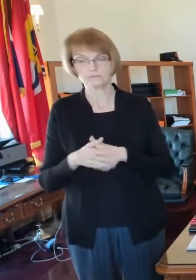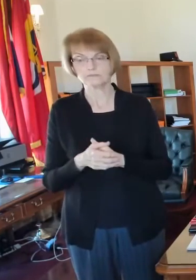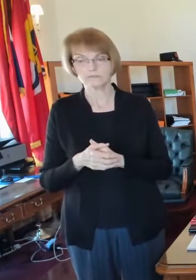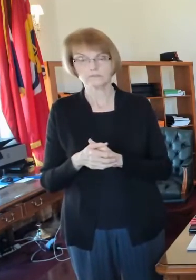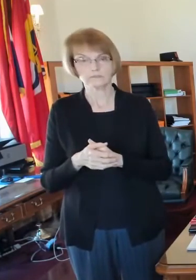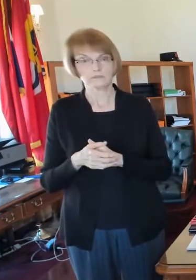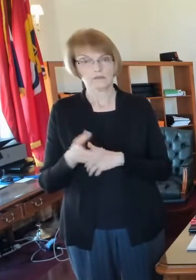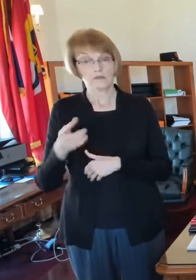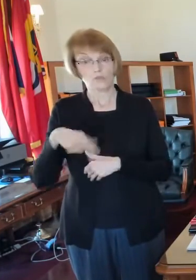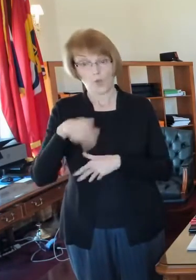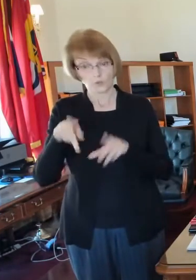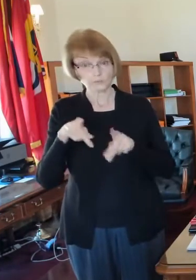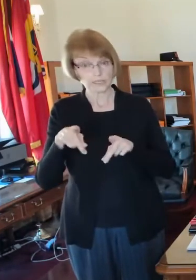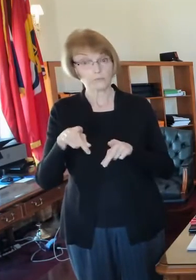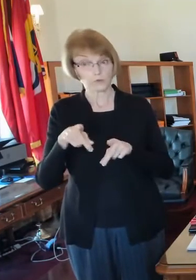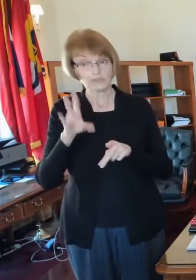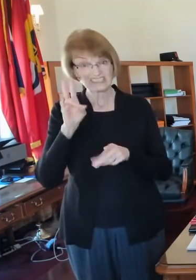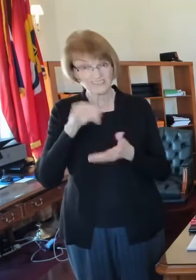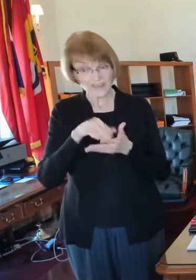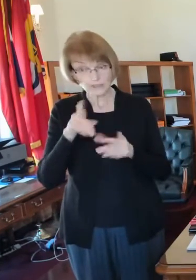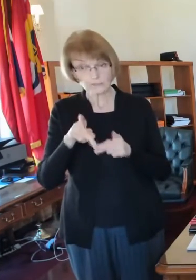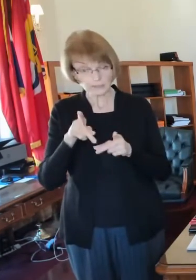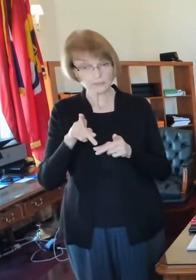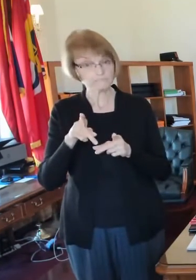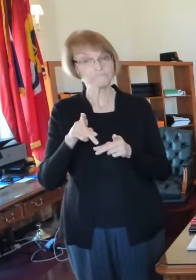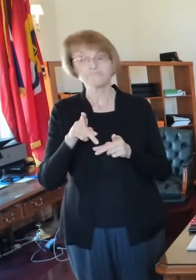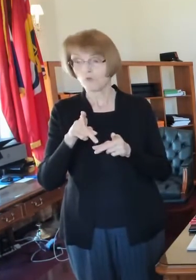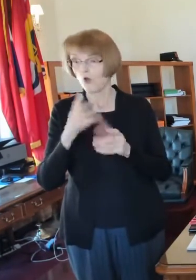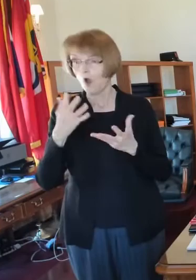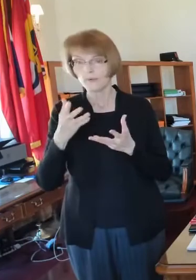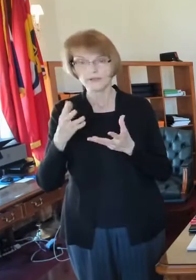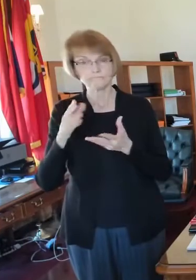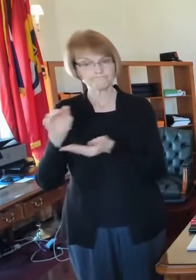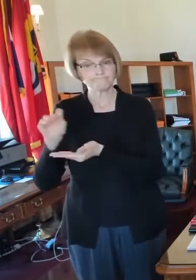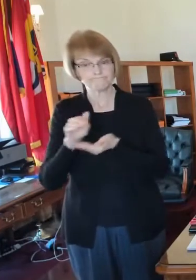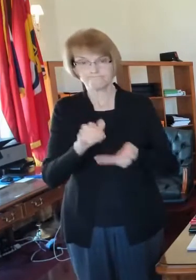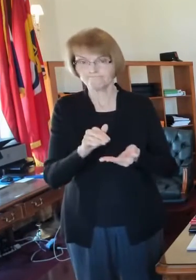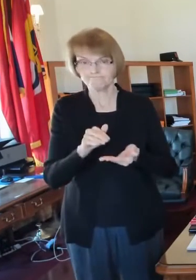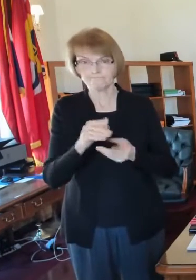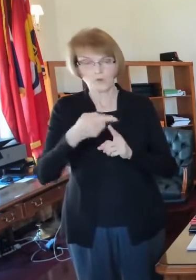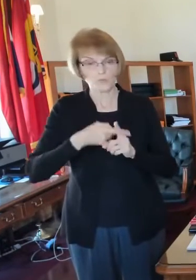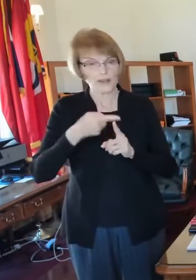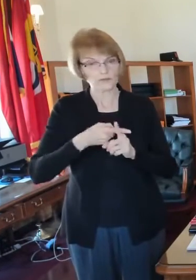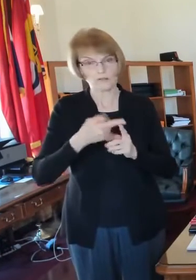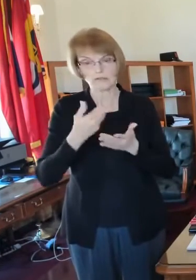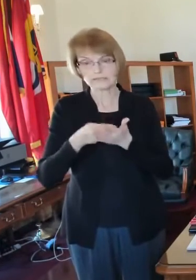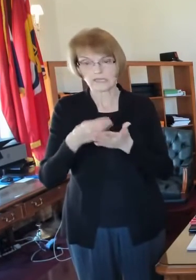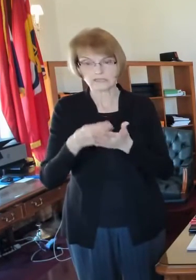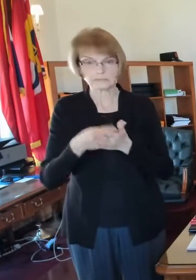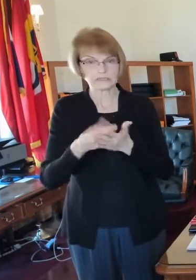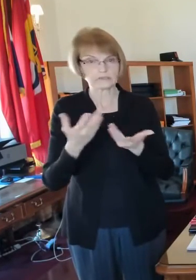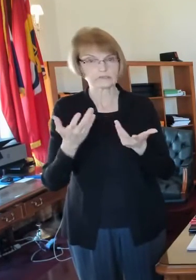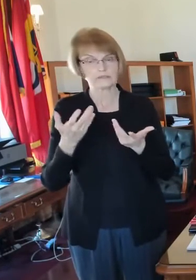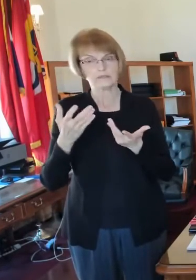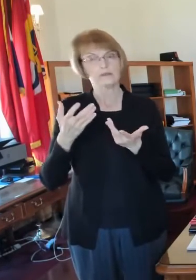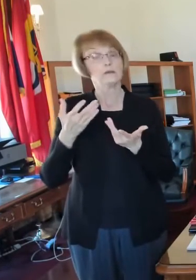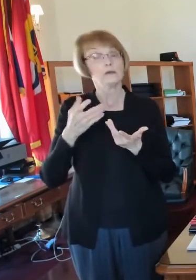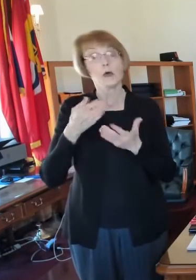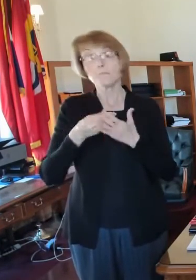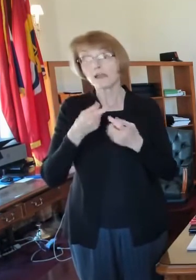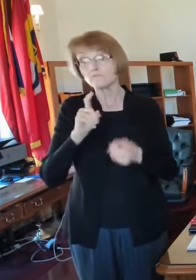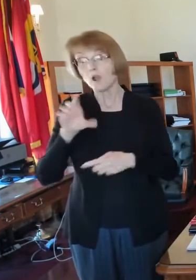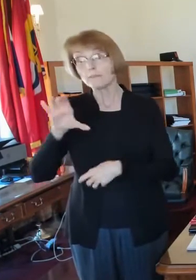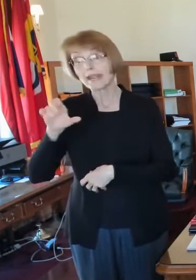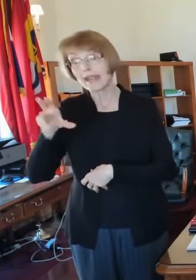have already been helped through the rental assistance from a couple of other earlier acts, the CARES Act and then